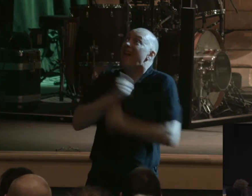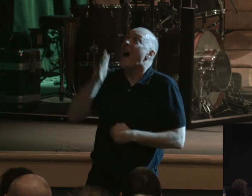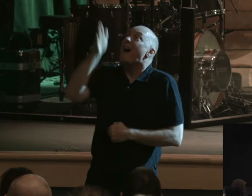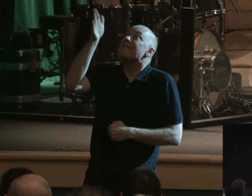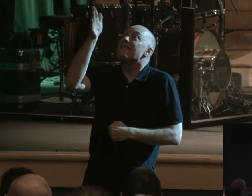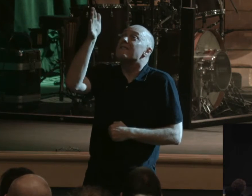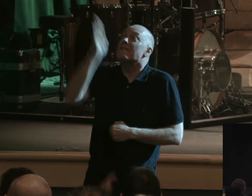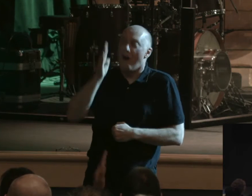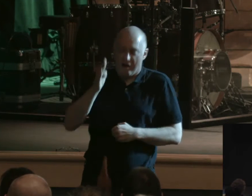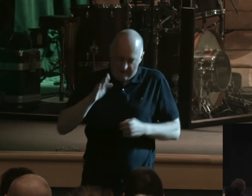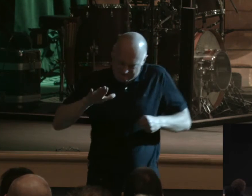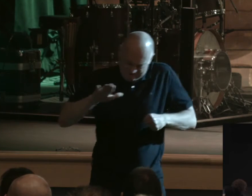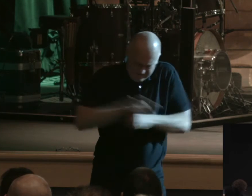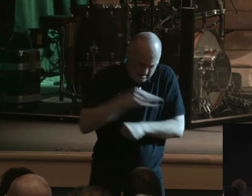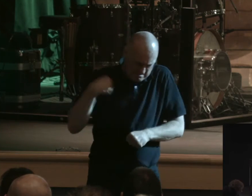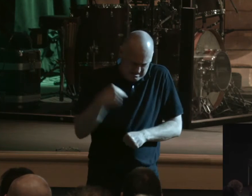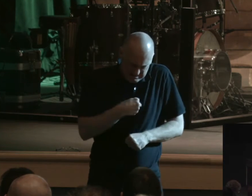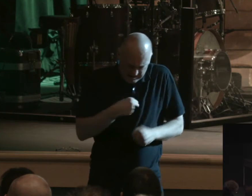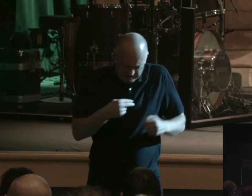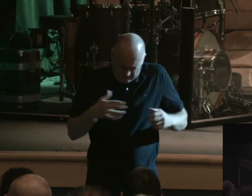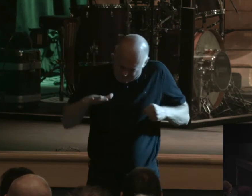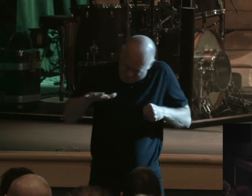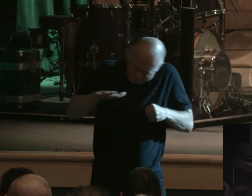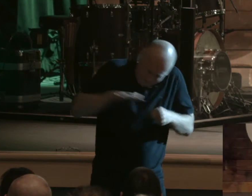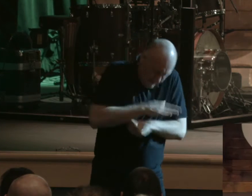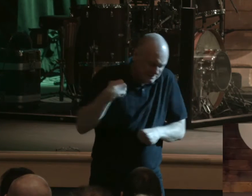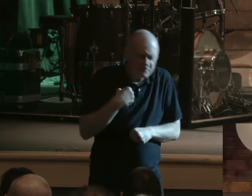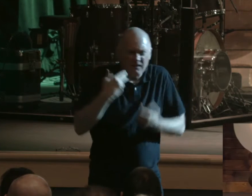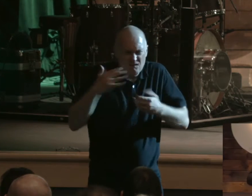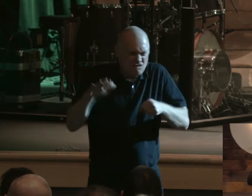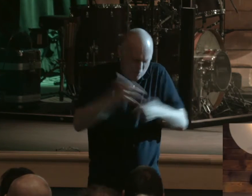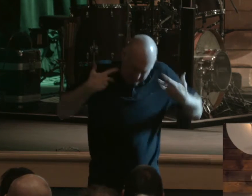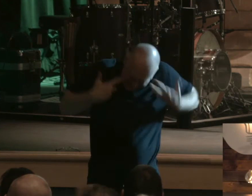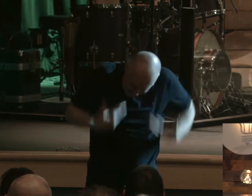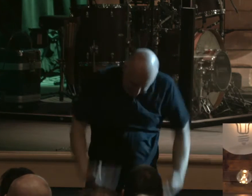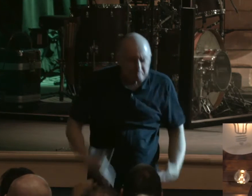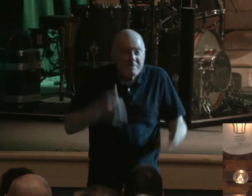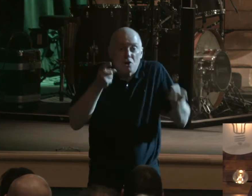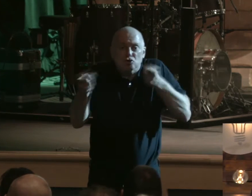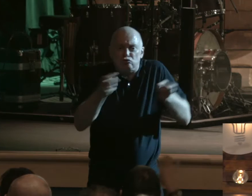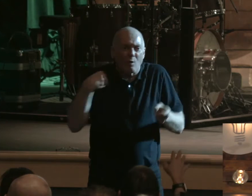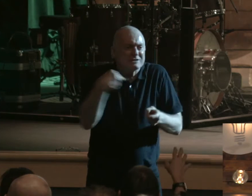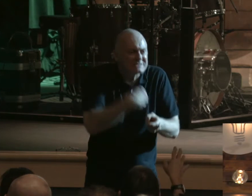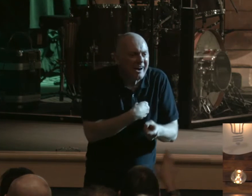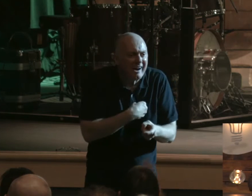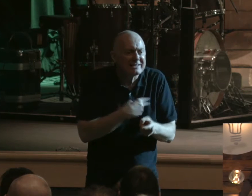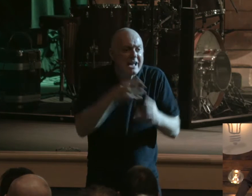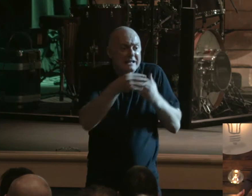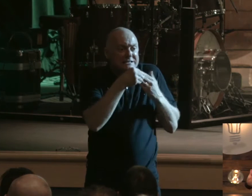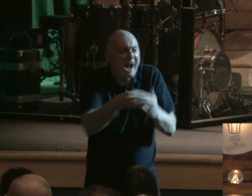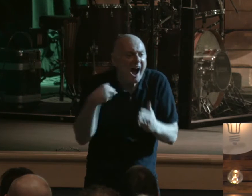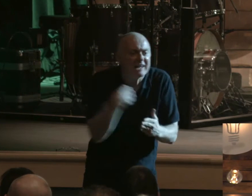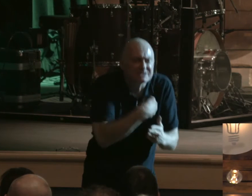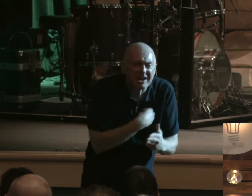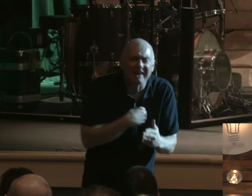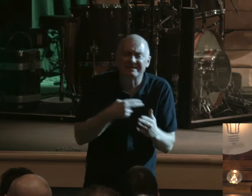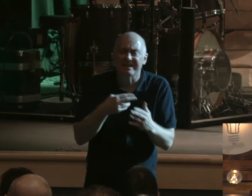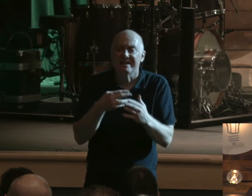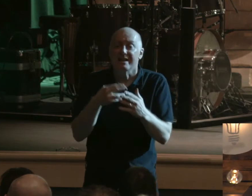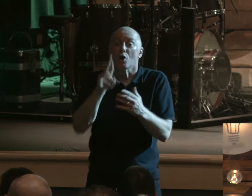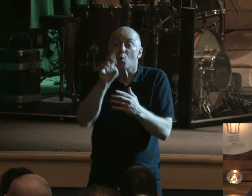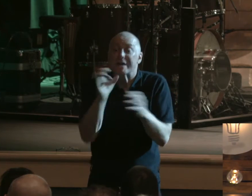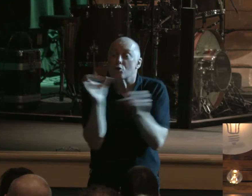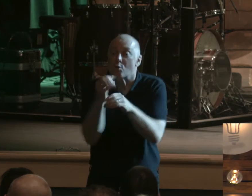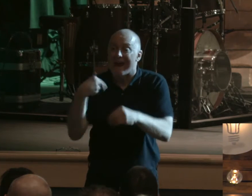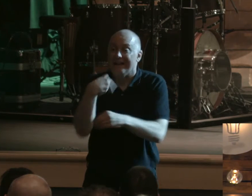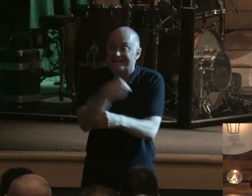God saturates us. It fills us. It controls us. It guides us. It